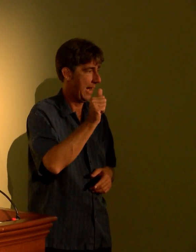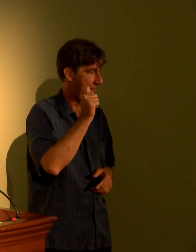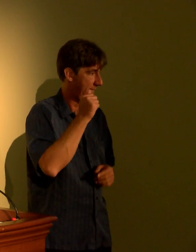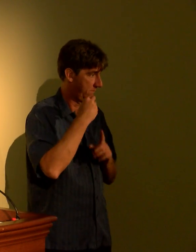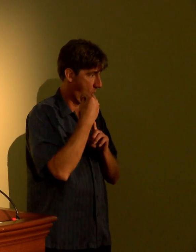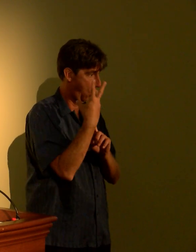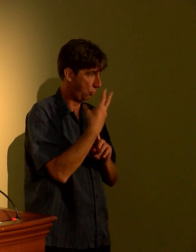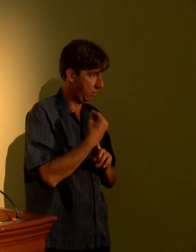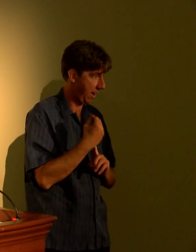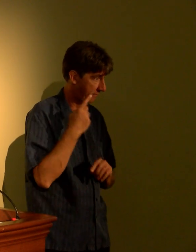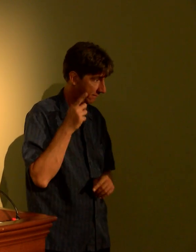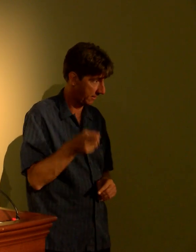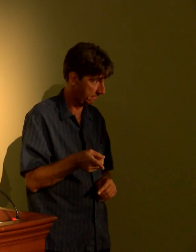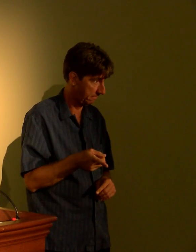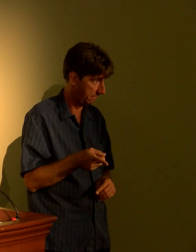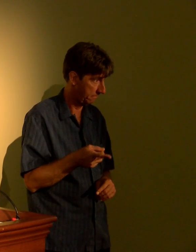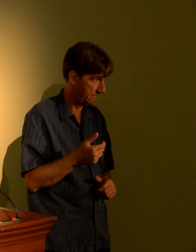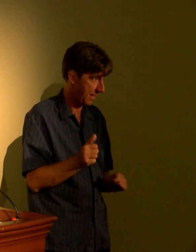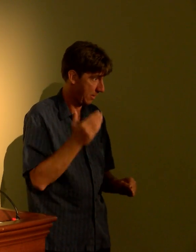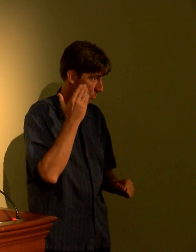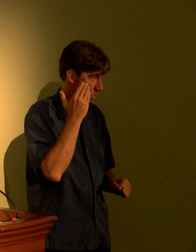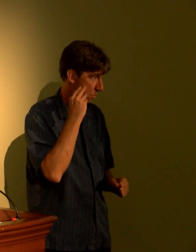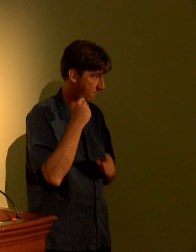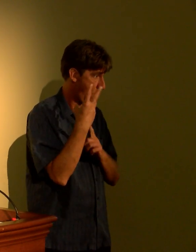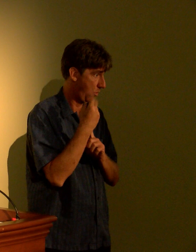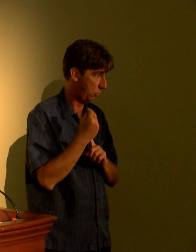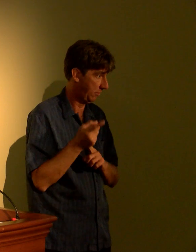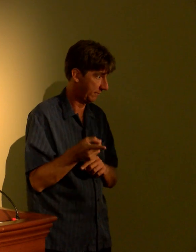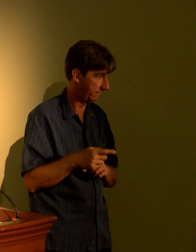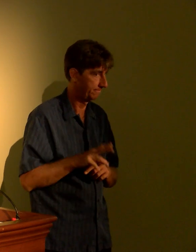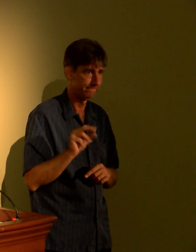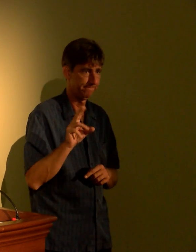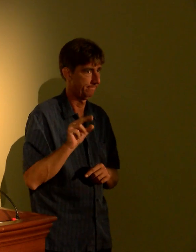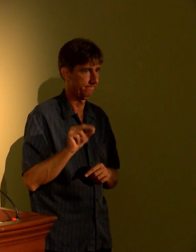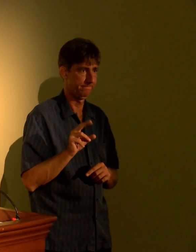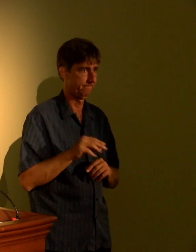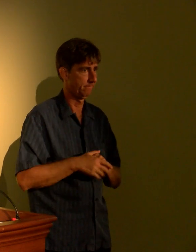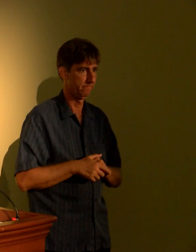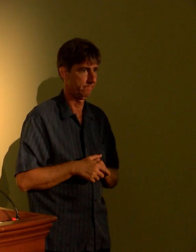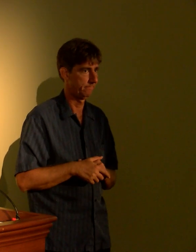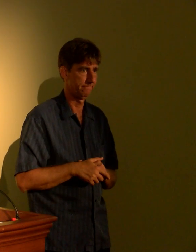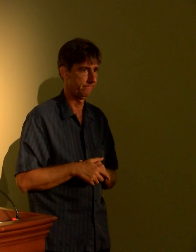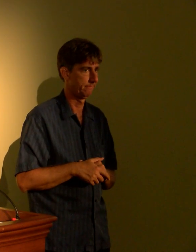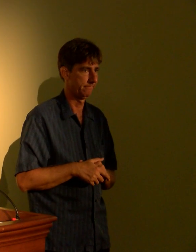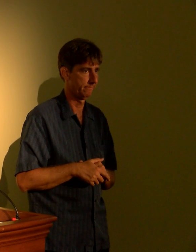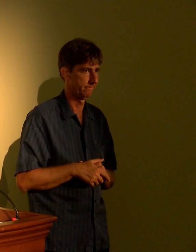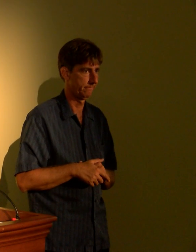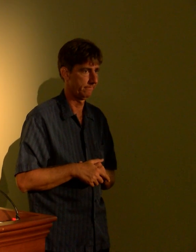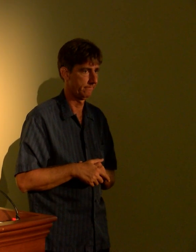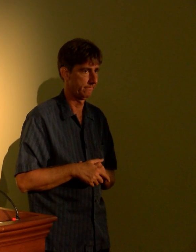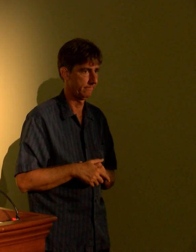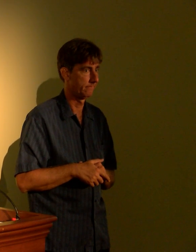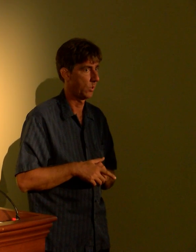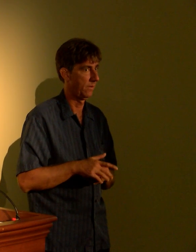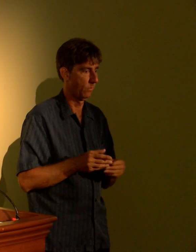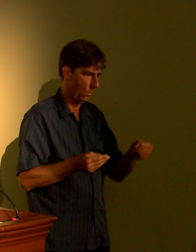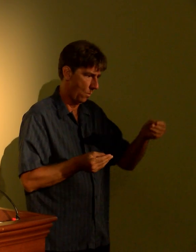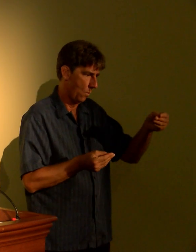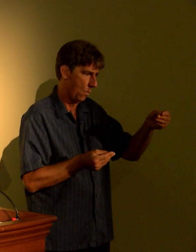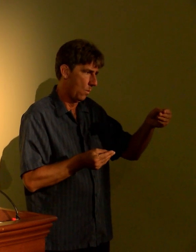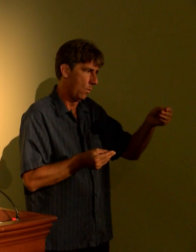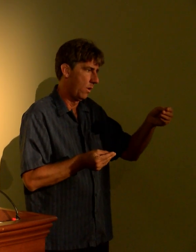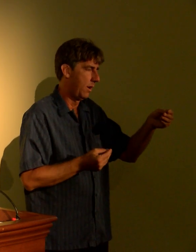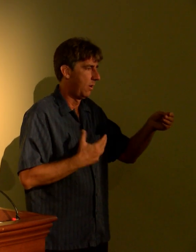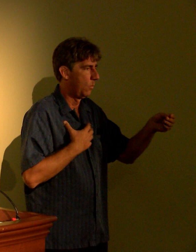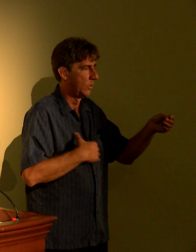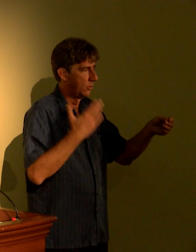of him? Photographs? Right. No. That would be quite a find. Would love to